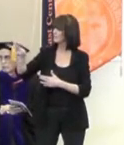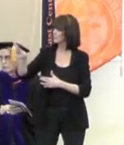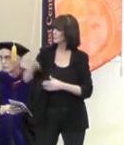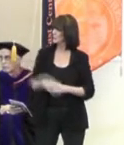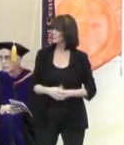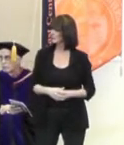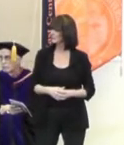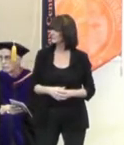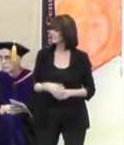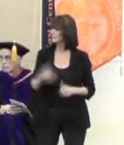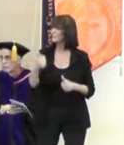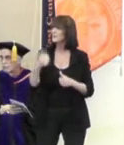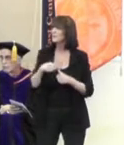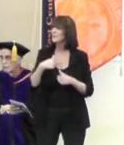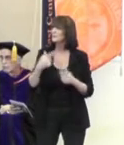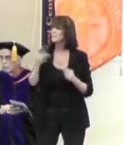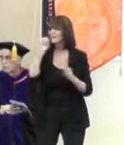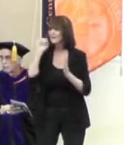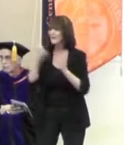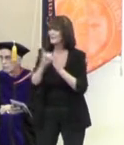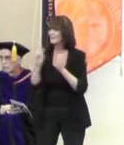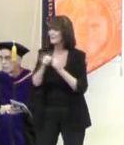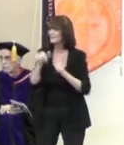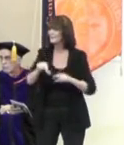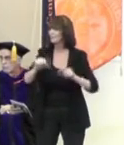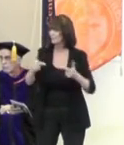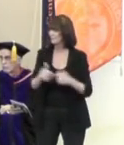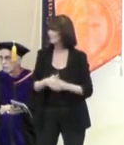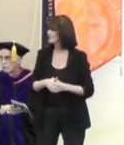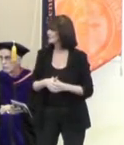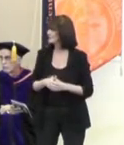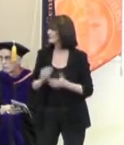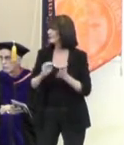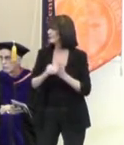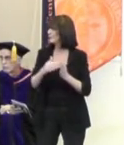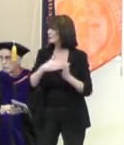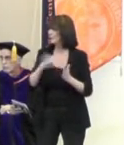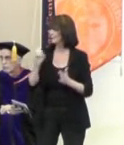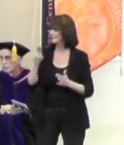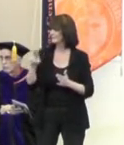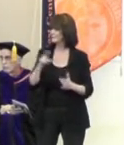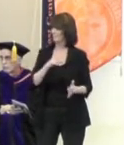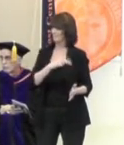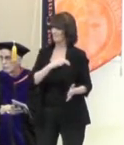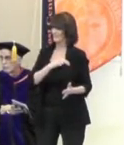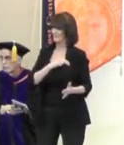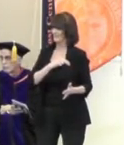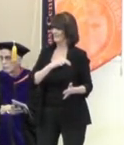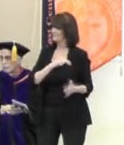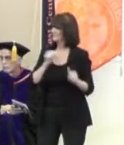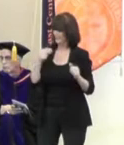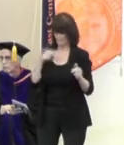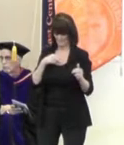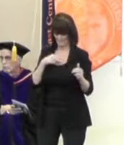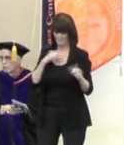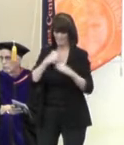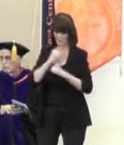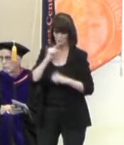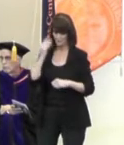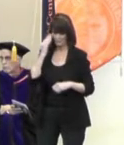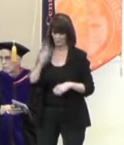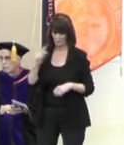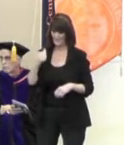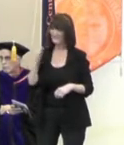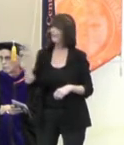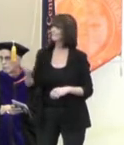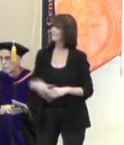Now, keep in mind, I'm trying to identify with this group. I wore my East Central pin just so I could look down and make sure I knew where it